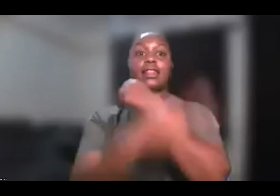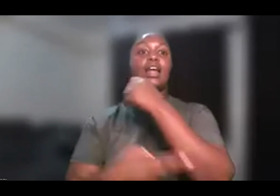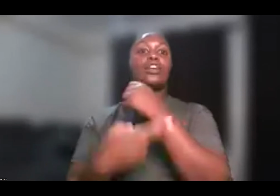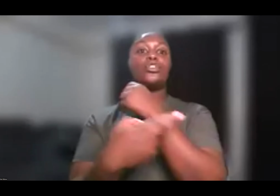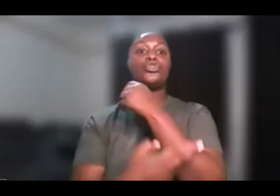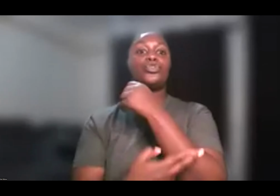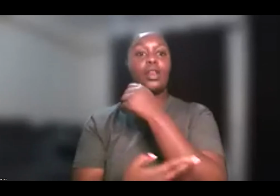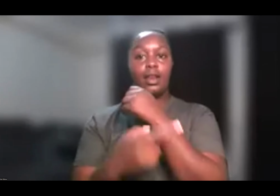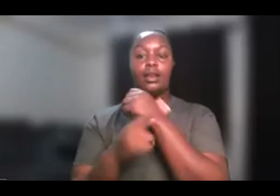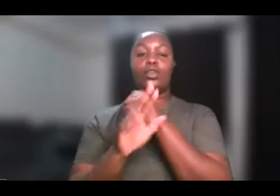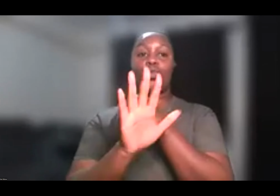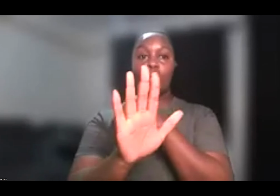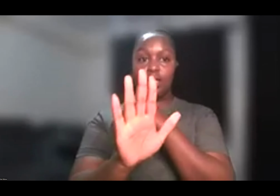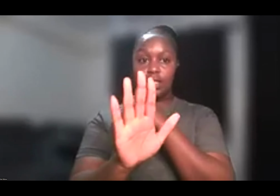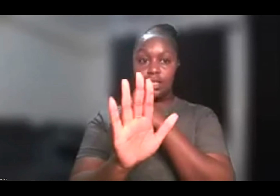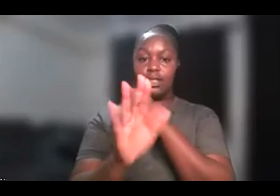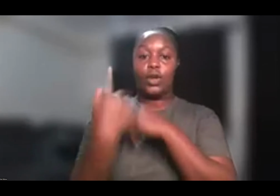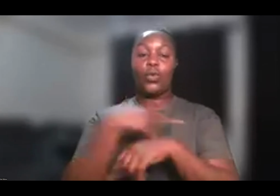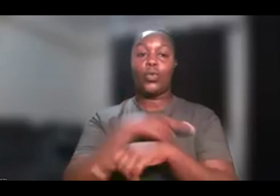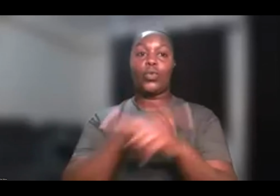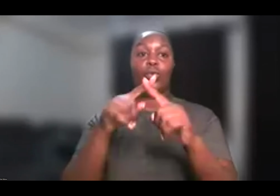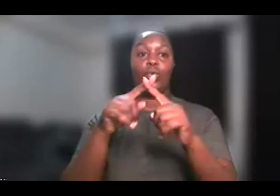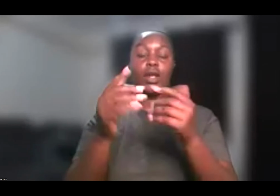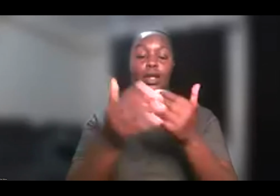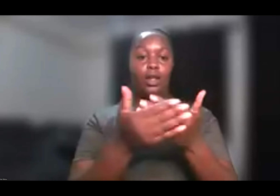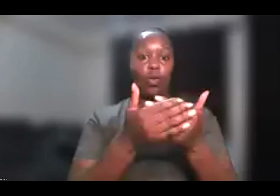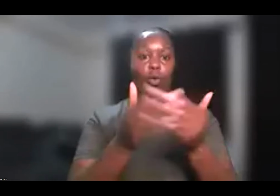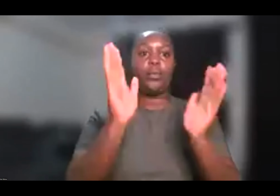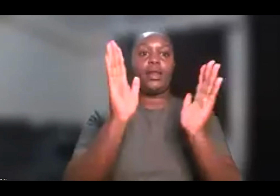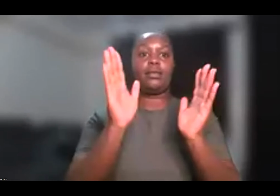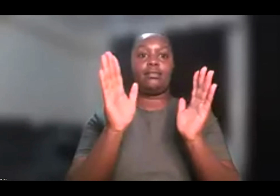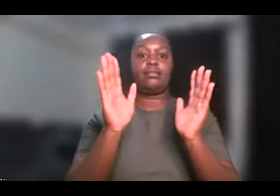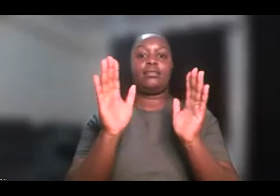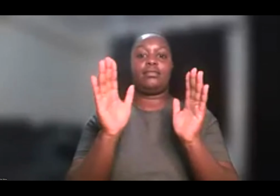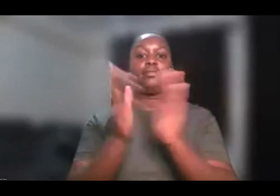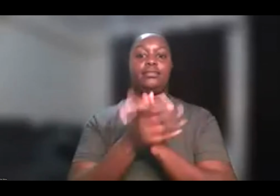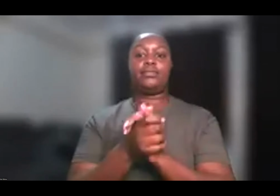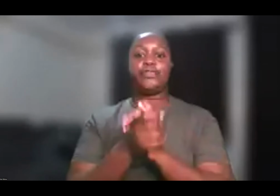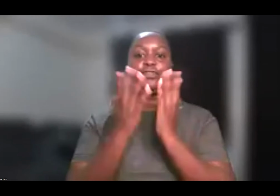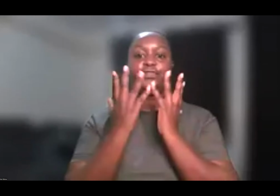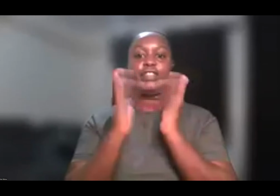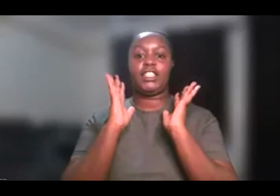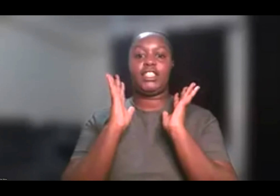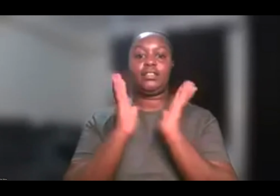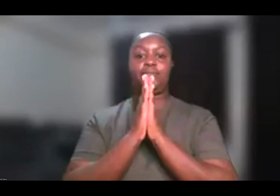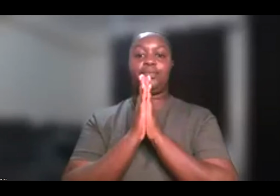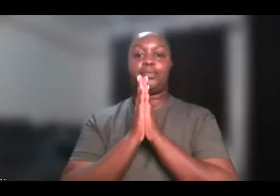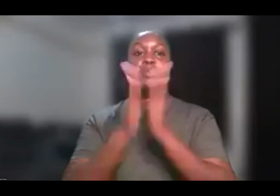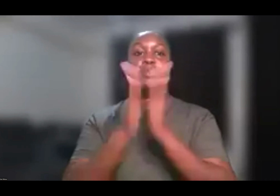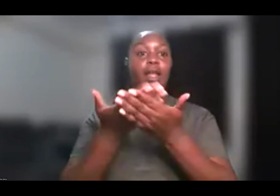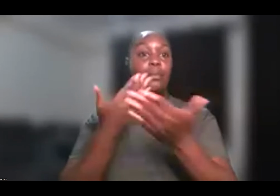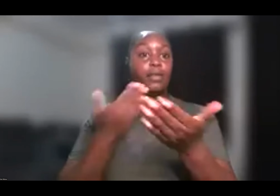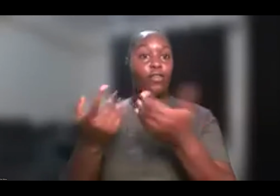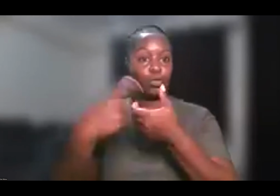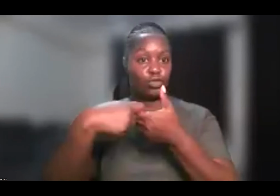we've opened them to everyone. Awesome. Before you join, Lillian, next